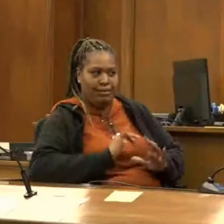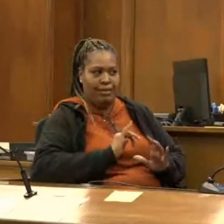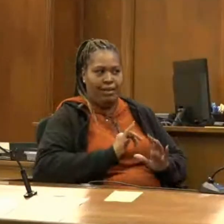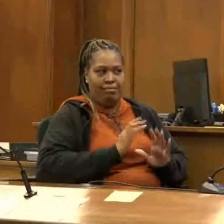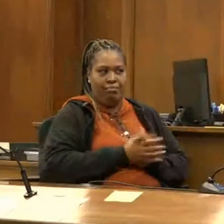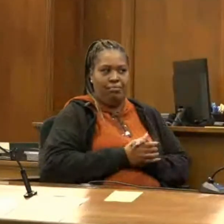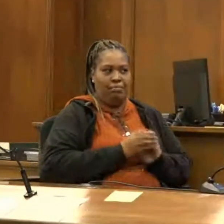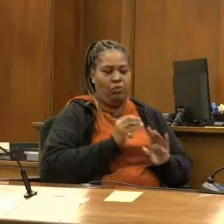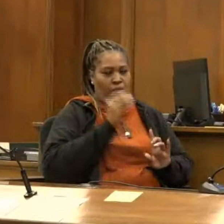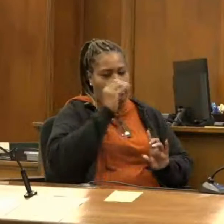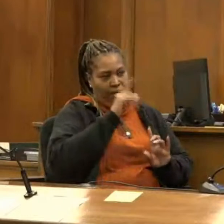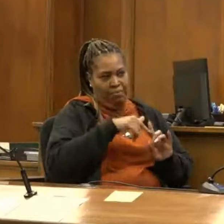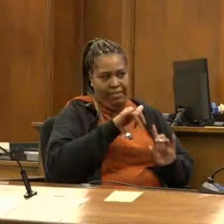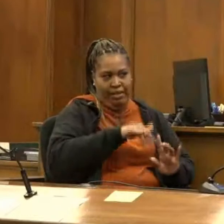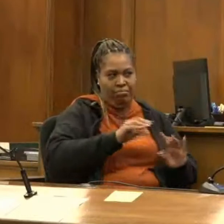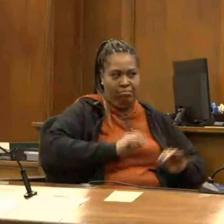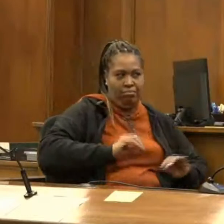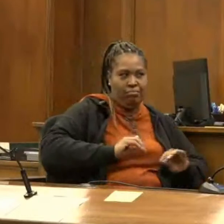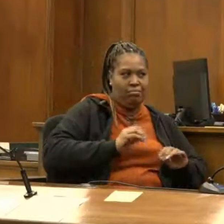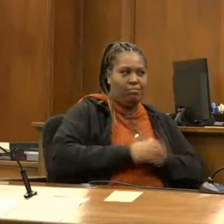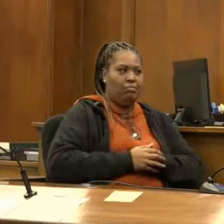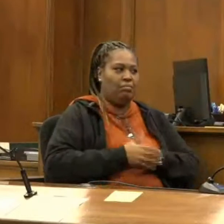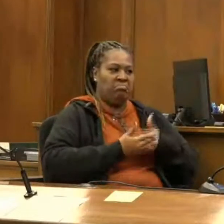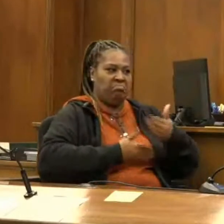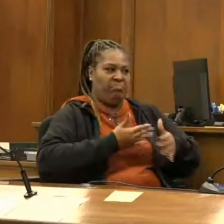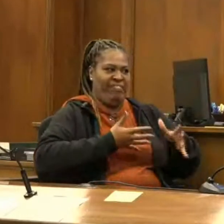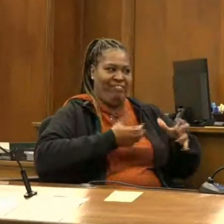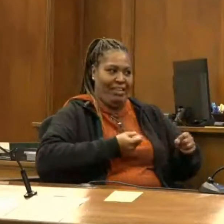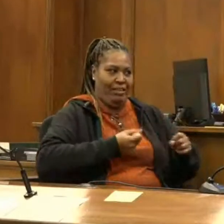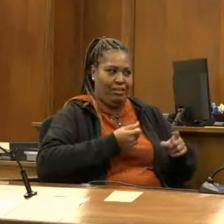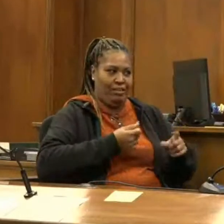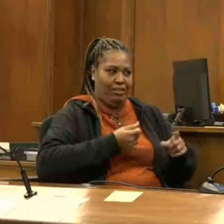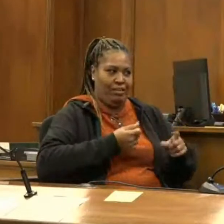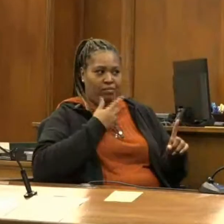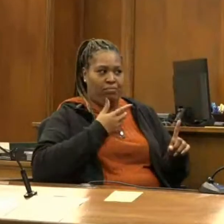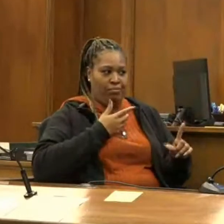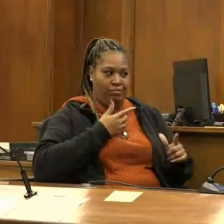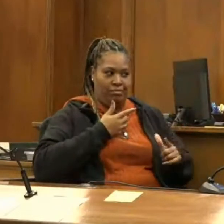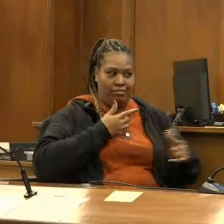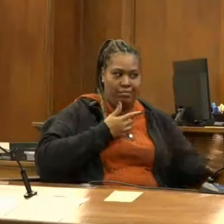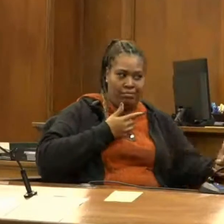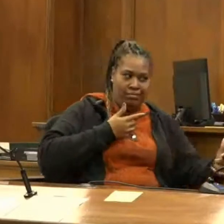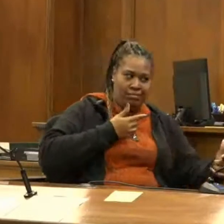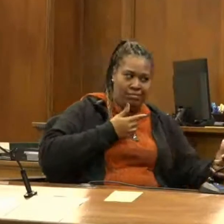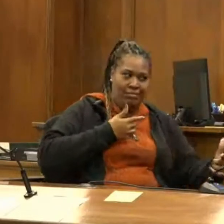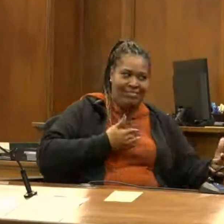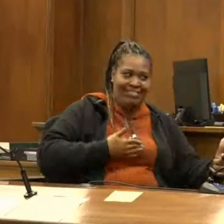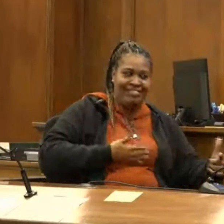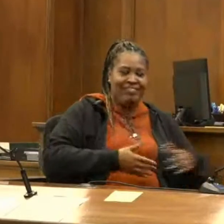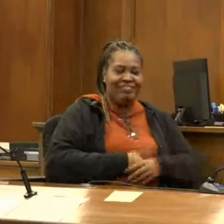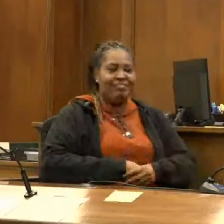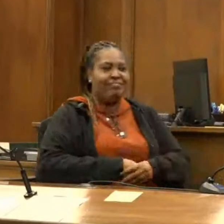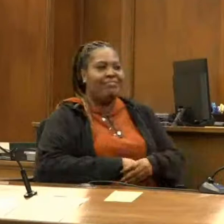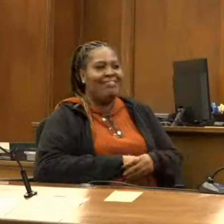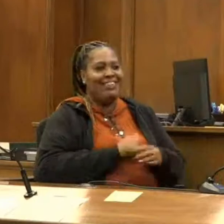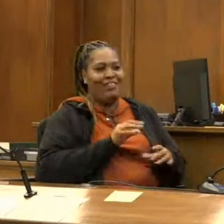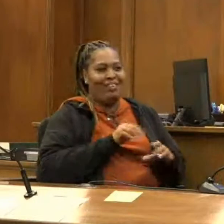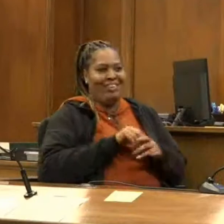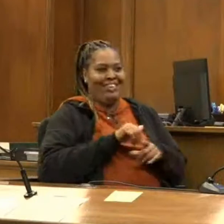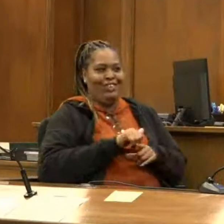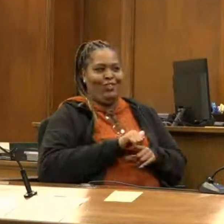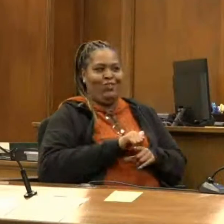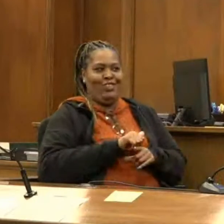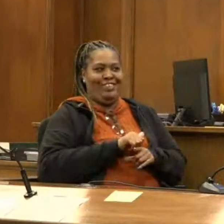kind of summarize and communicate with them because we had that shared experience and knowledge. So if things